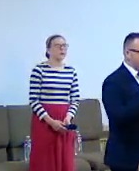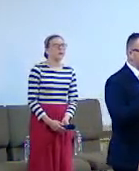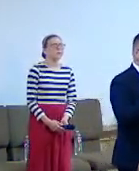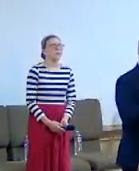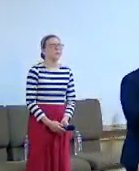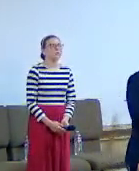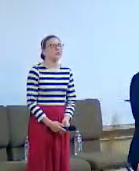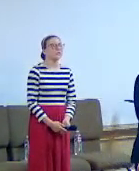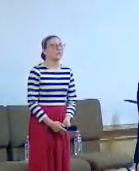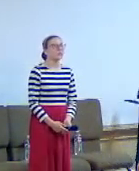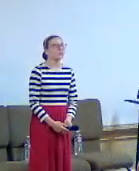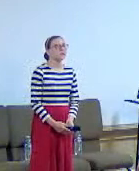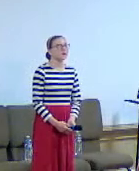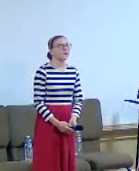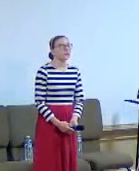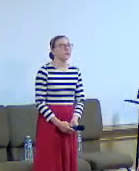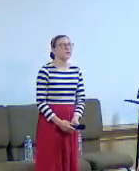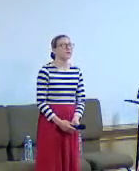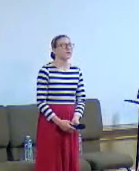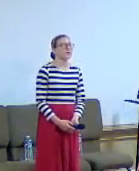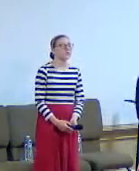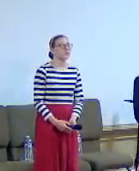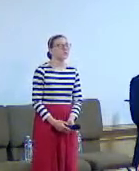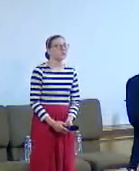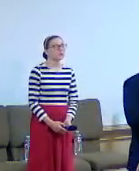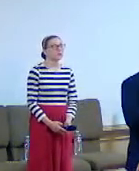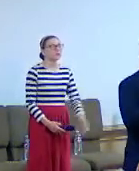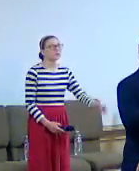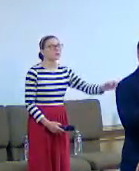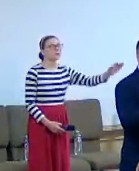But they don't know you like we do.